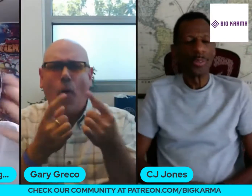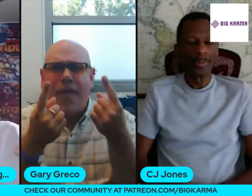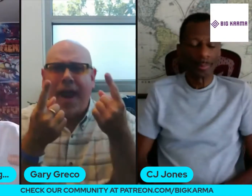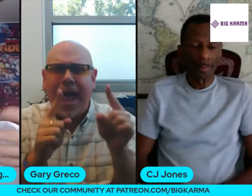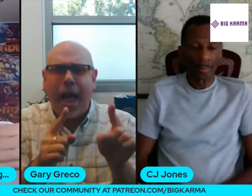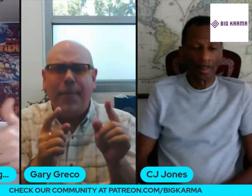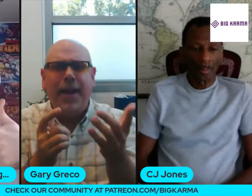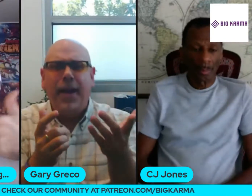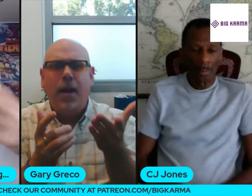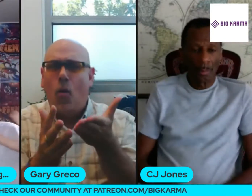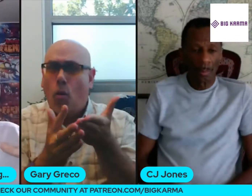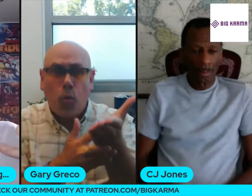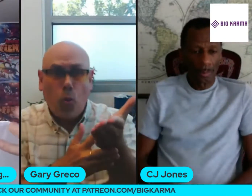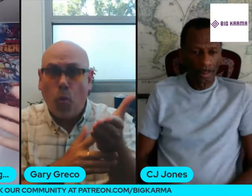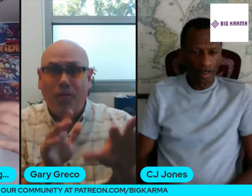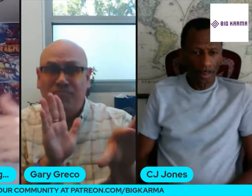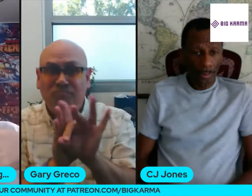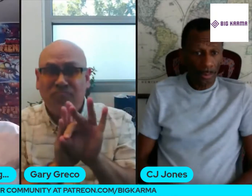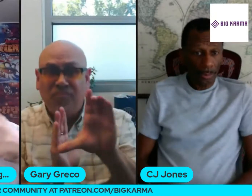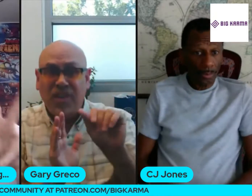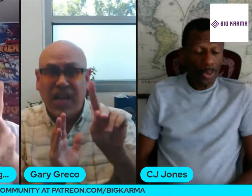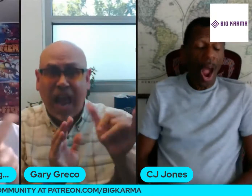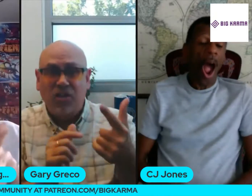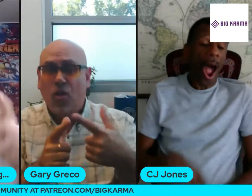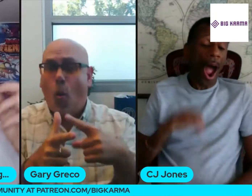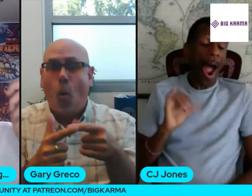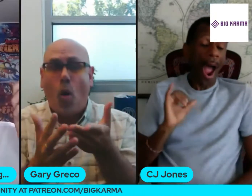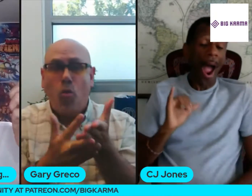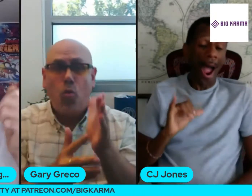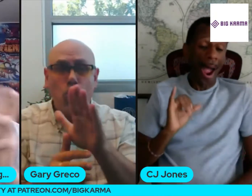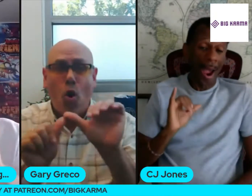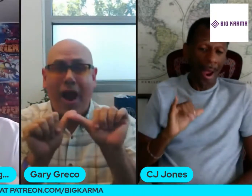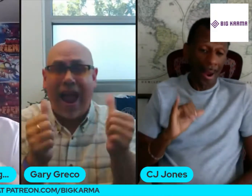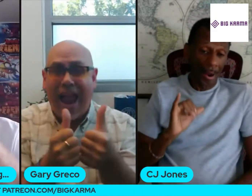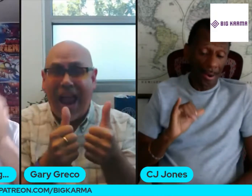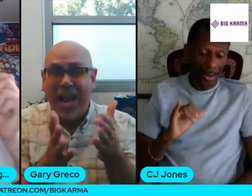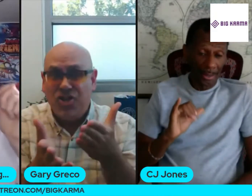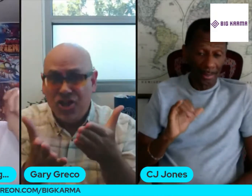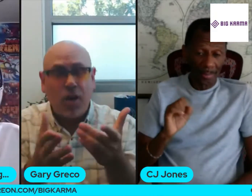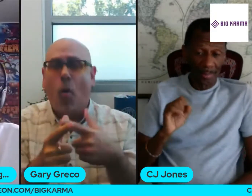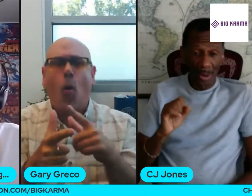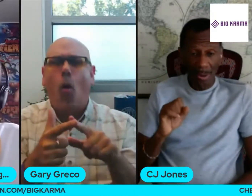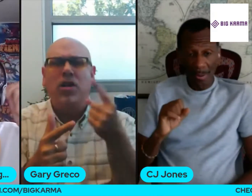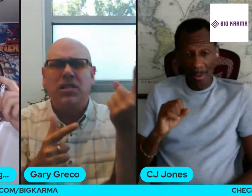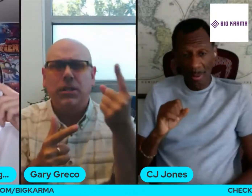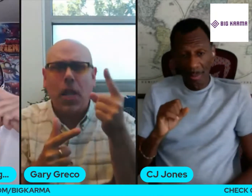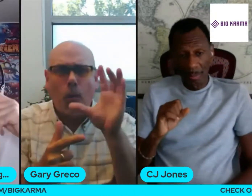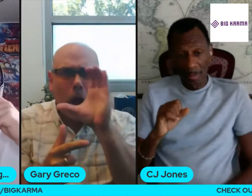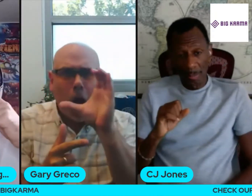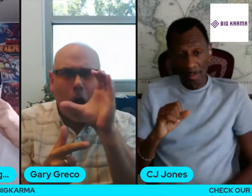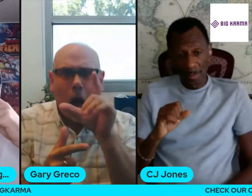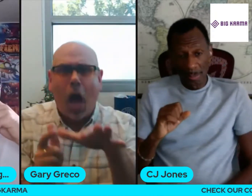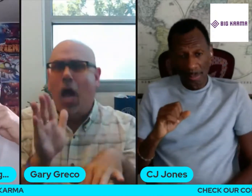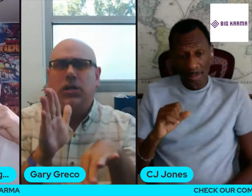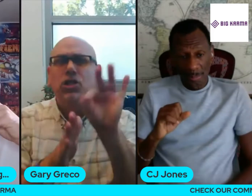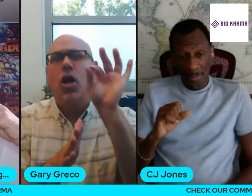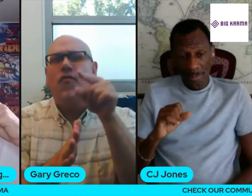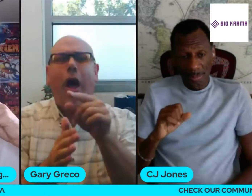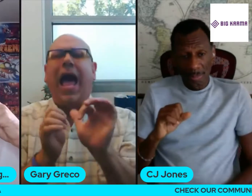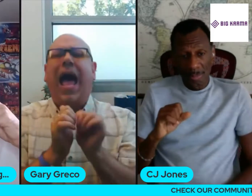Through casting, through your agent? Did somebody spot you? How did that big break come about?